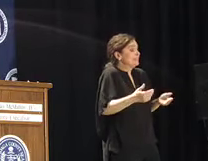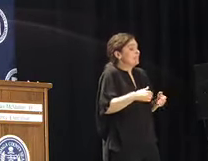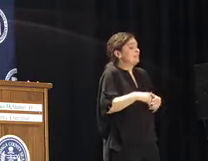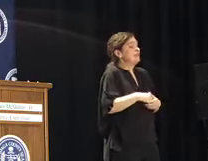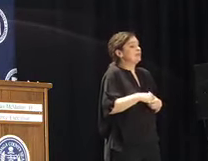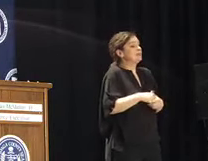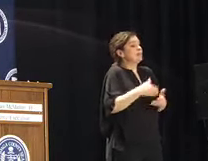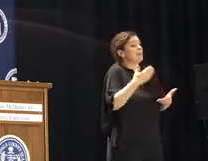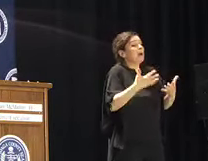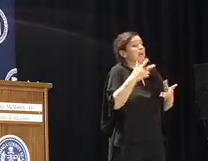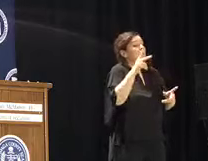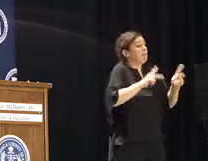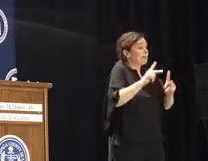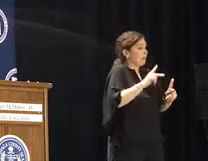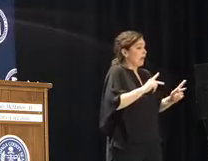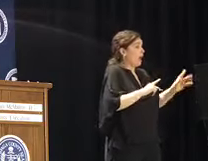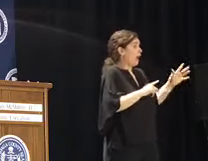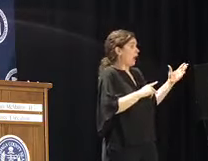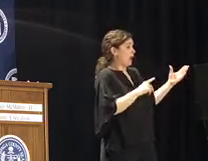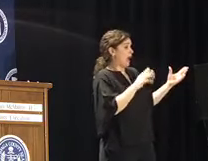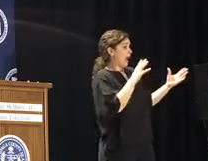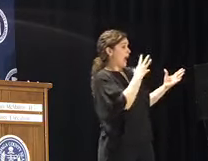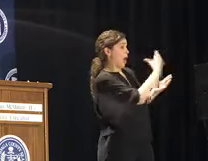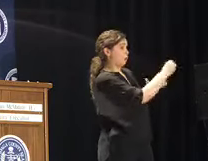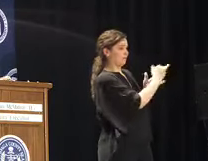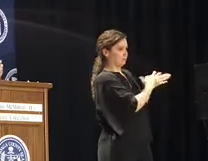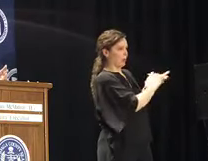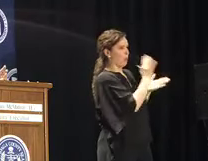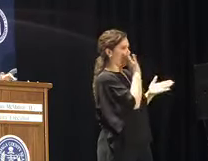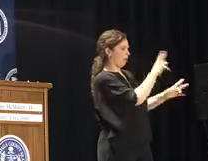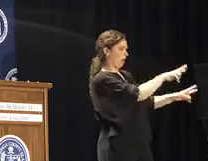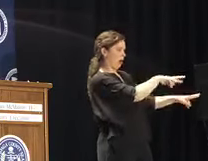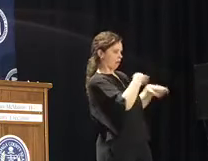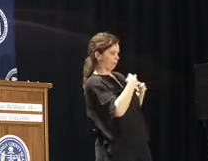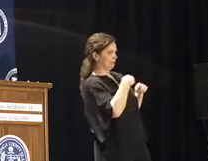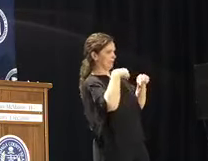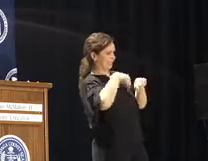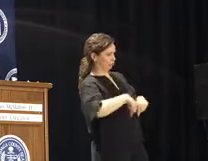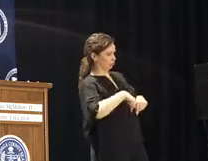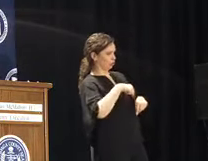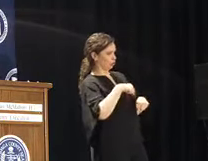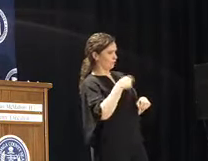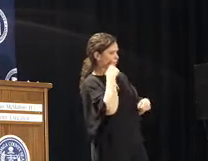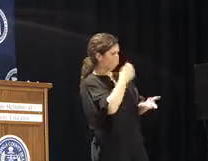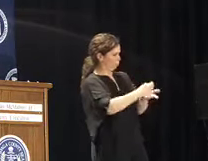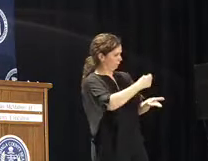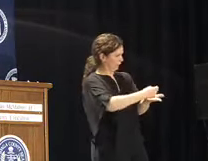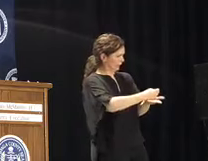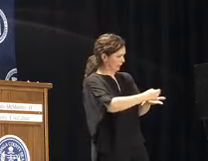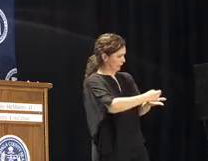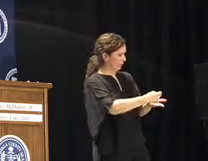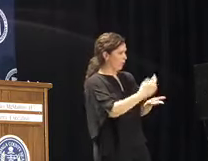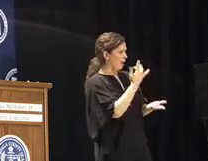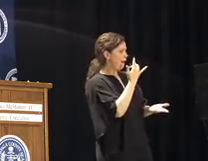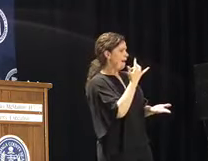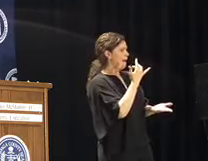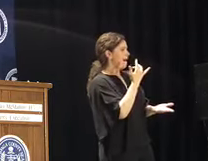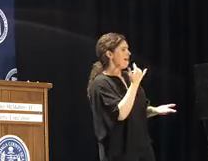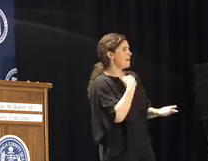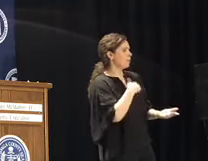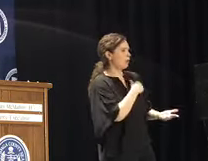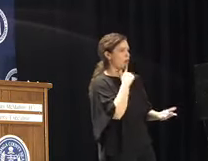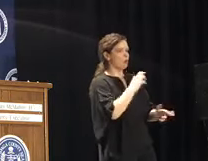York that come into our community because they're sick, because of our robust infrastructure. What my conversation with the governor's